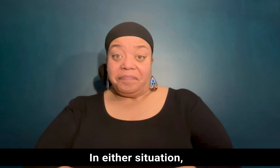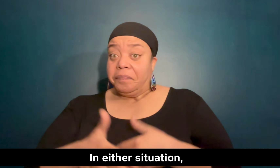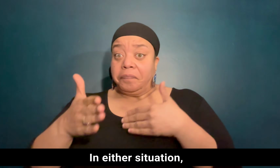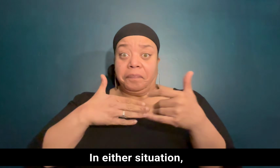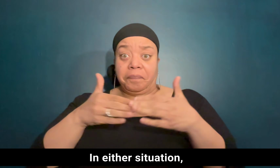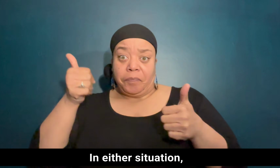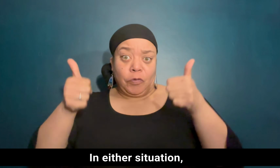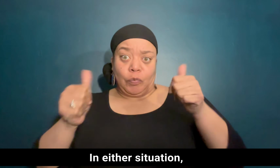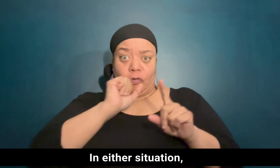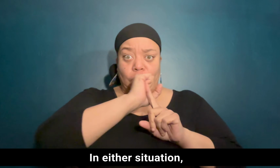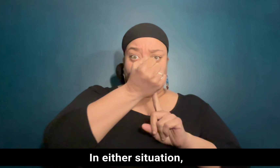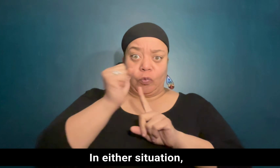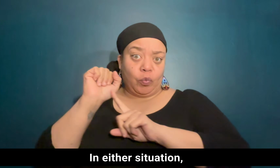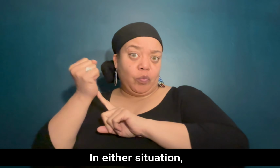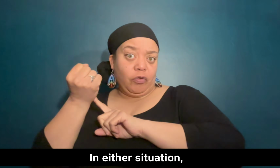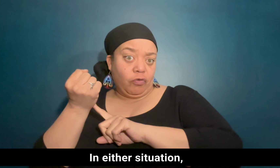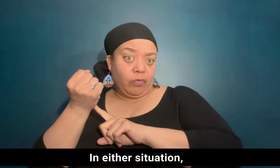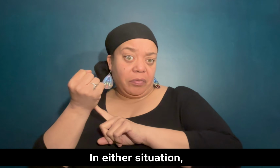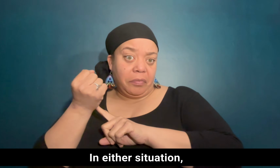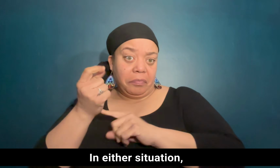In either situation,